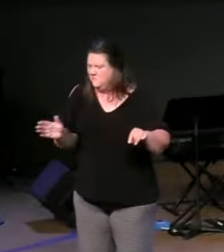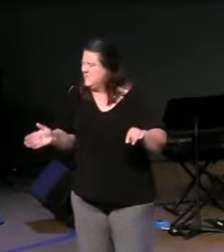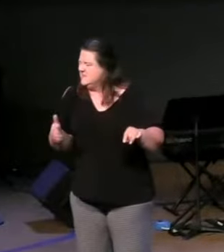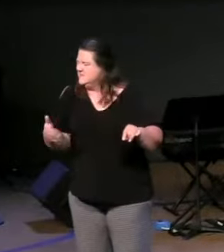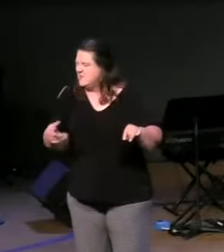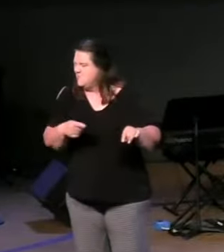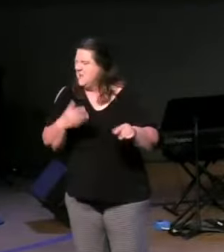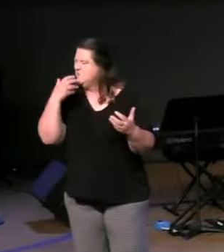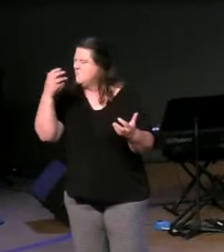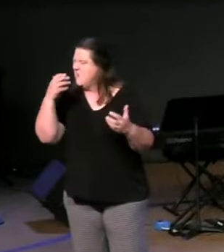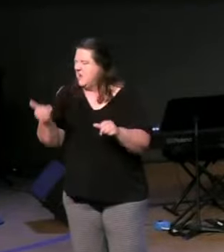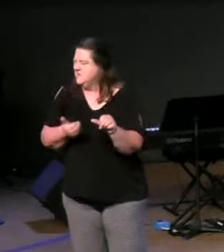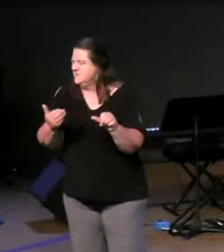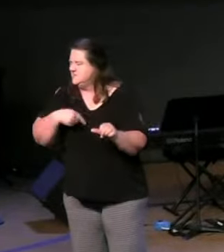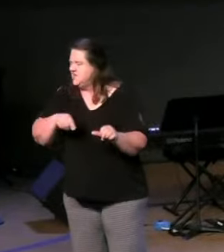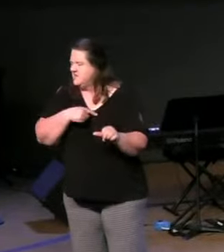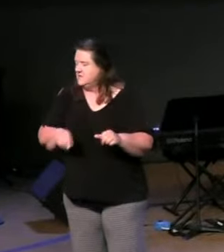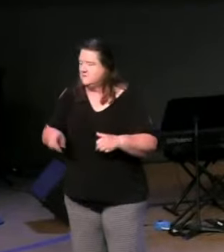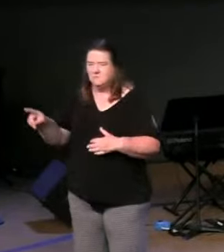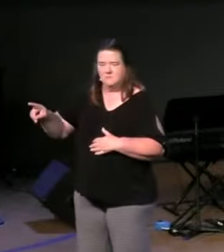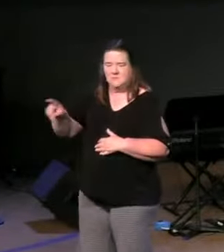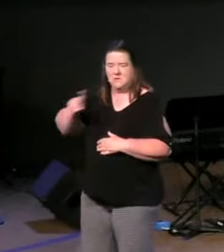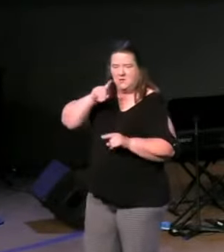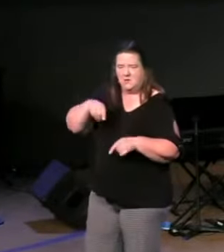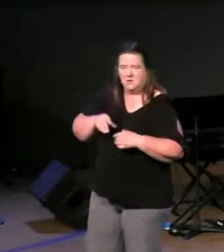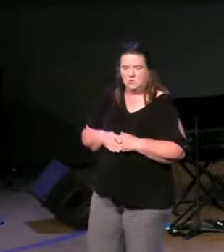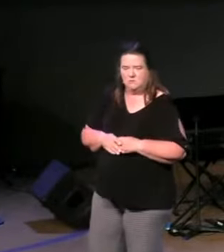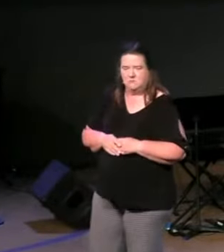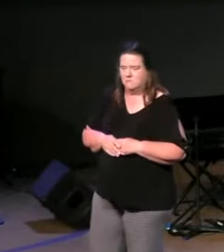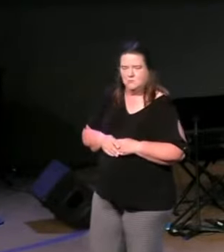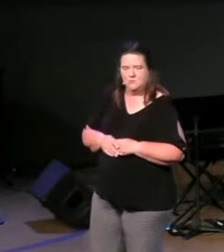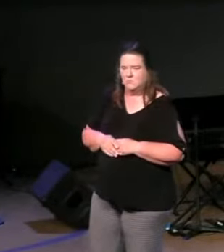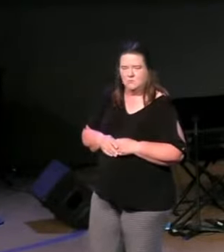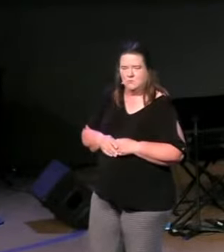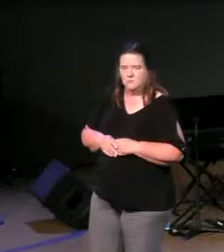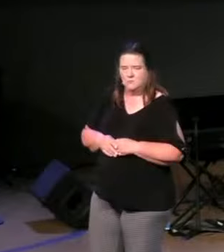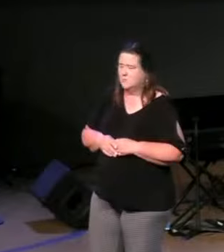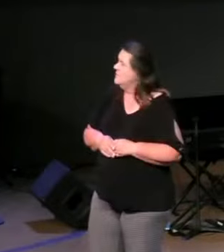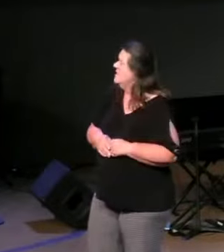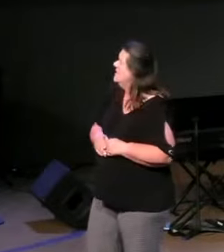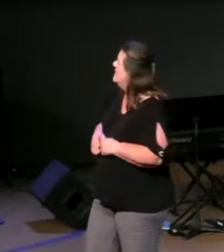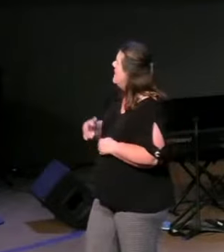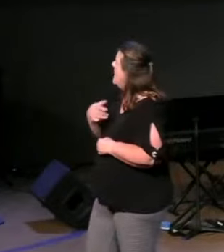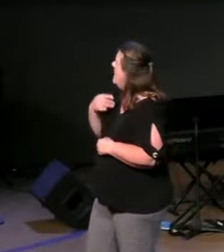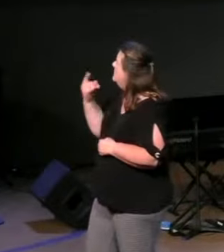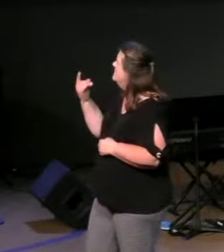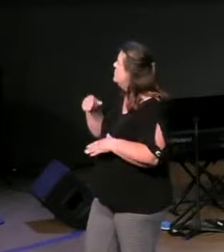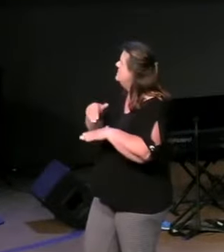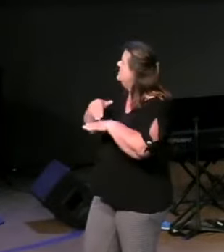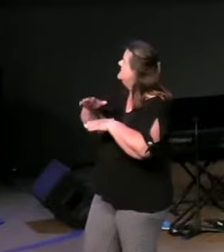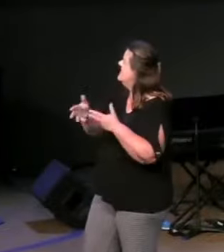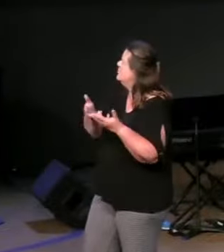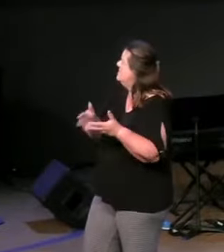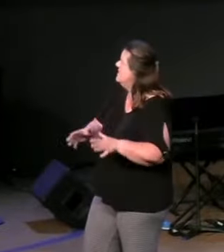crying out after us." He answered, "I was sent only to the lost sheep of Israel." The woman came and knelt